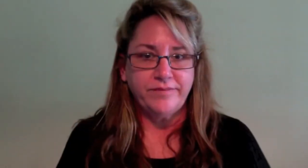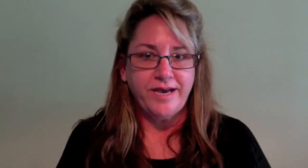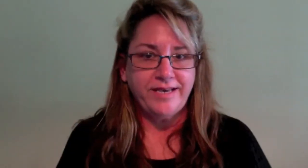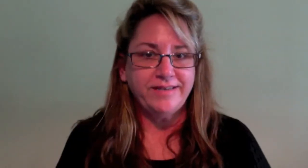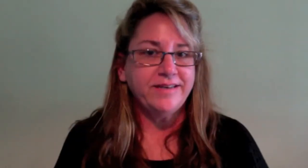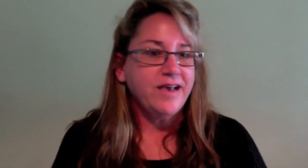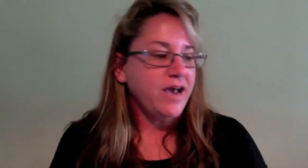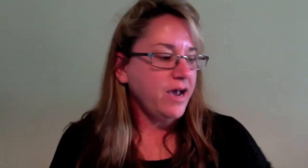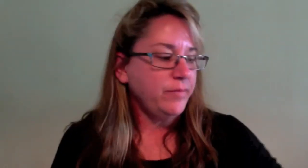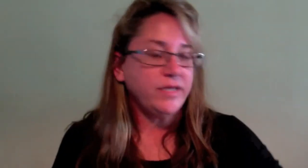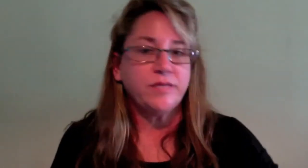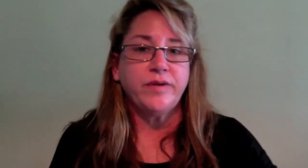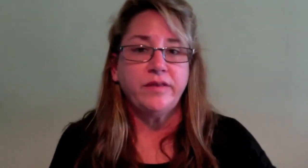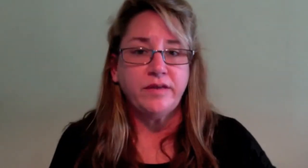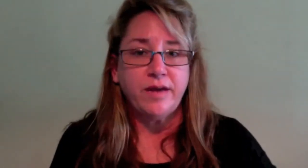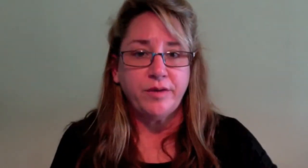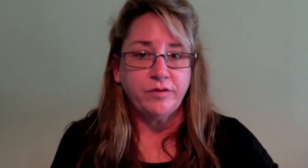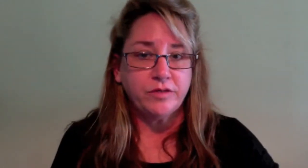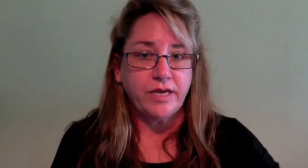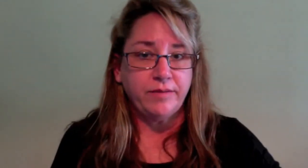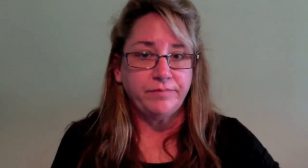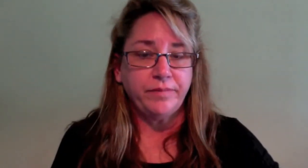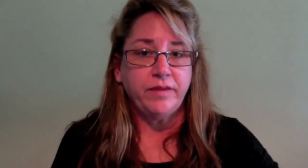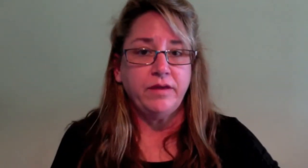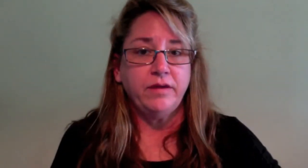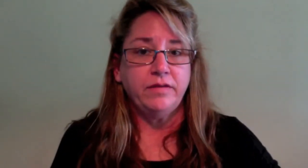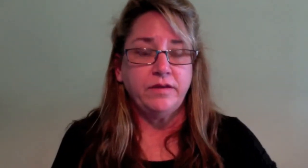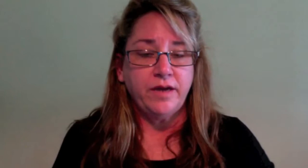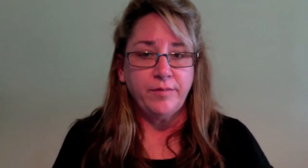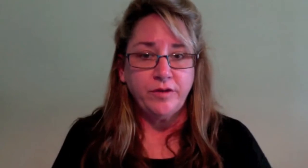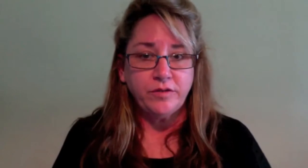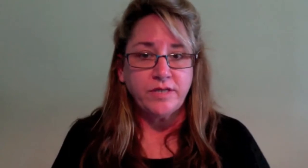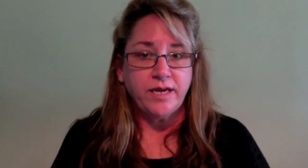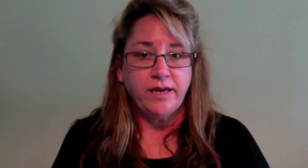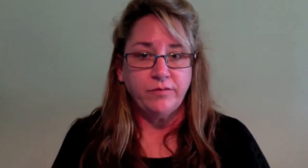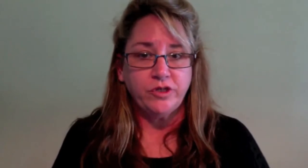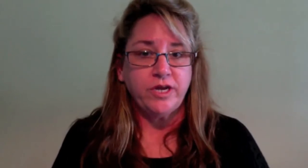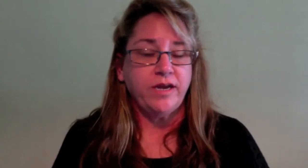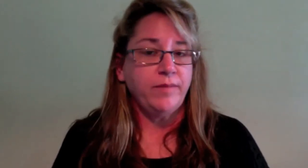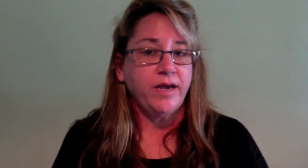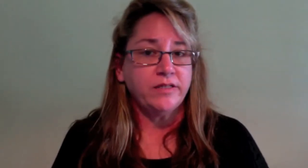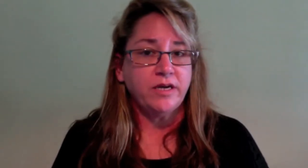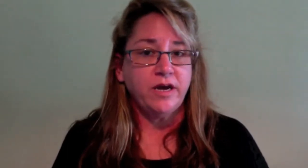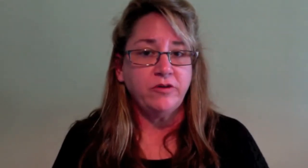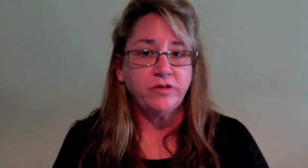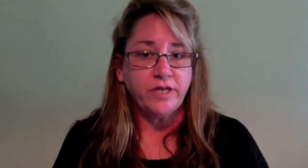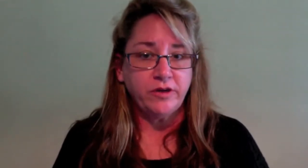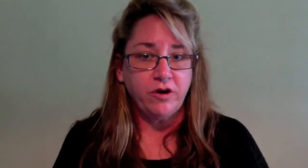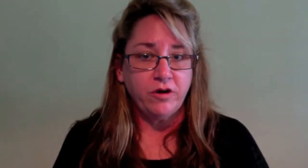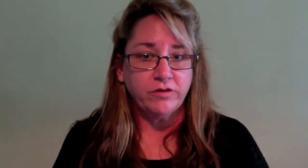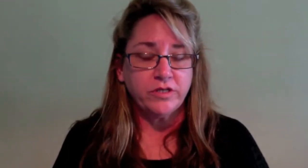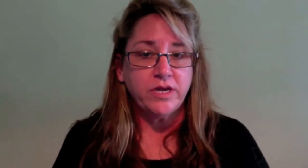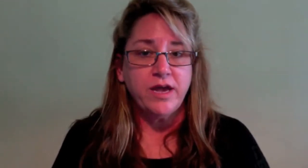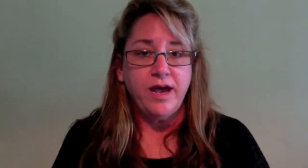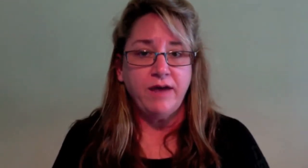Hi, I'm going to explain the dominoes game. The dominoes sign language game has 110 cards. Half the